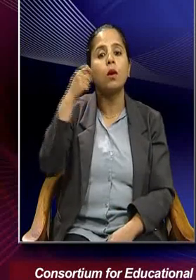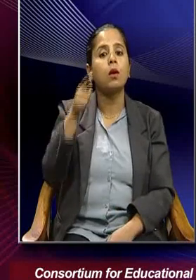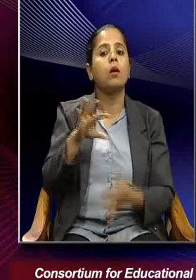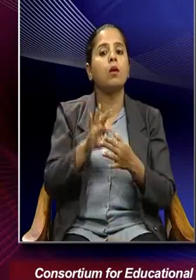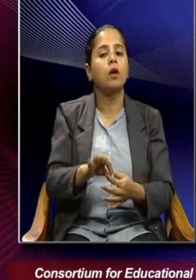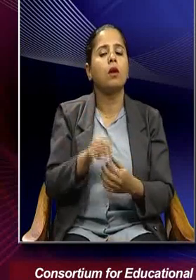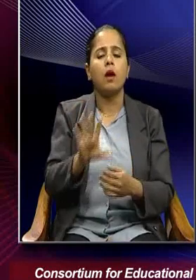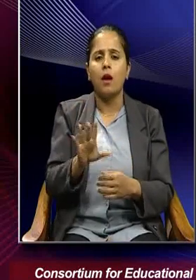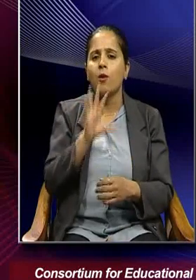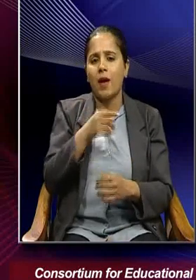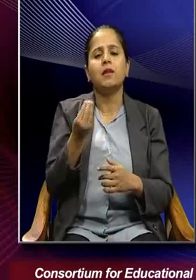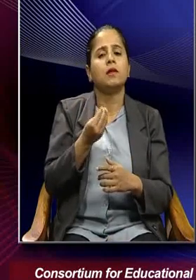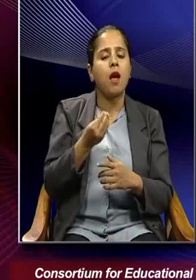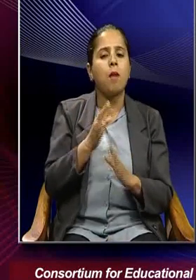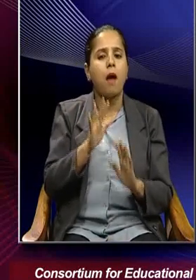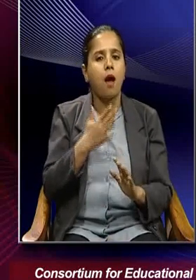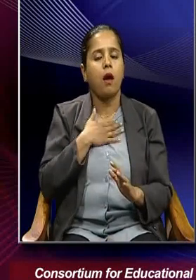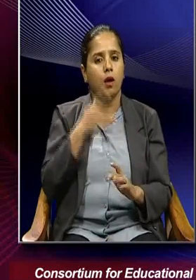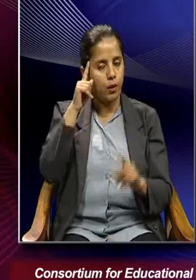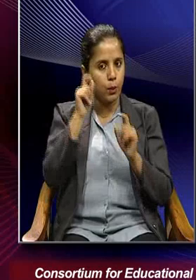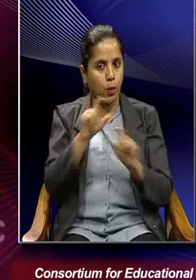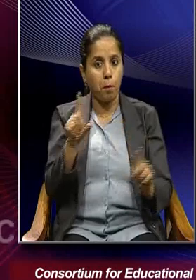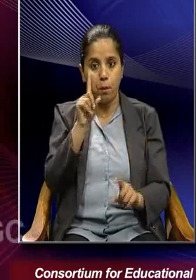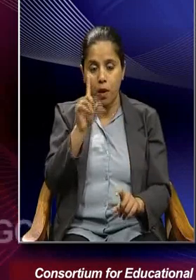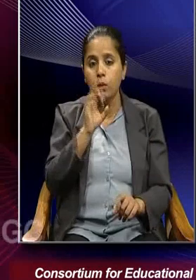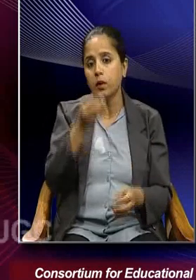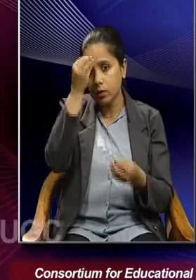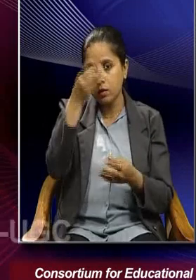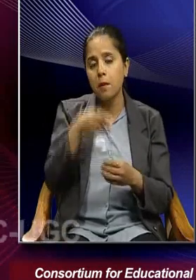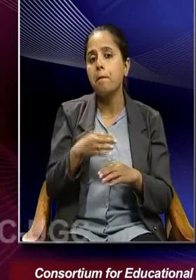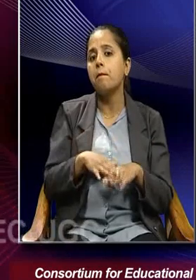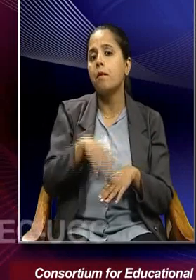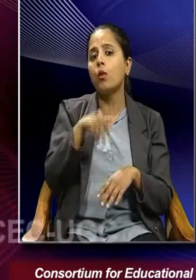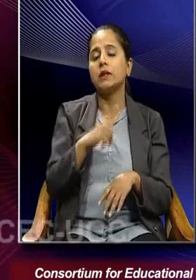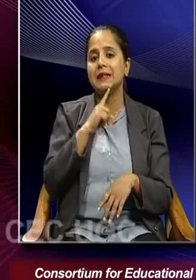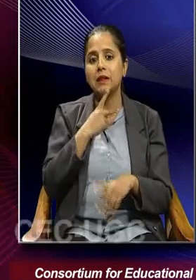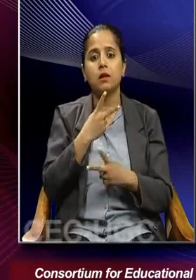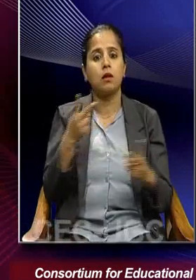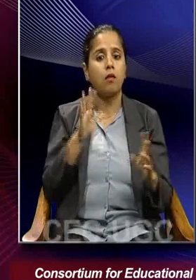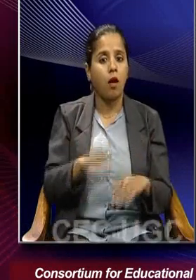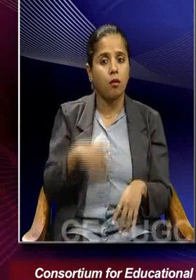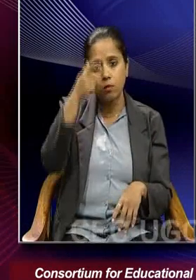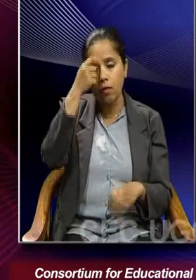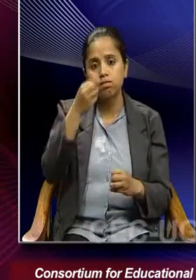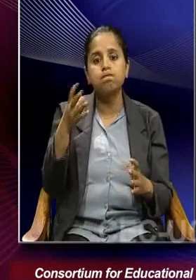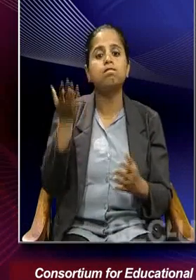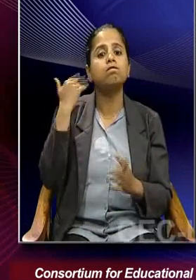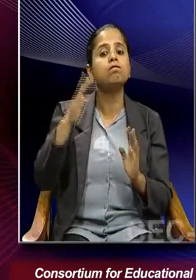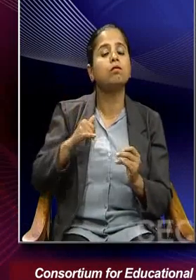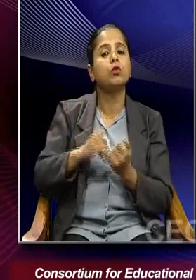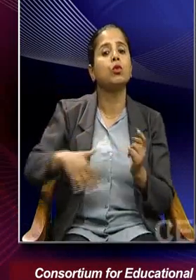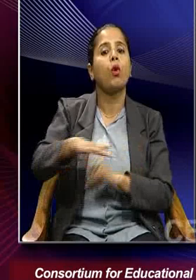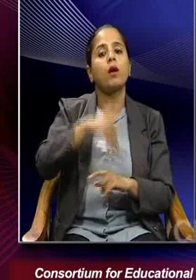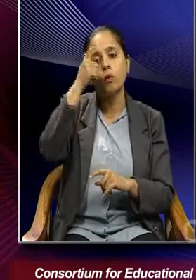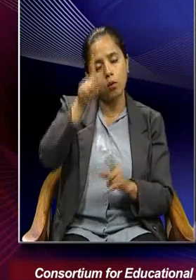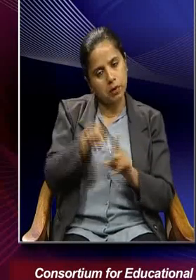lighter note, but at the same time it was communicating far more serious issues which are there in the